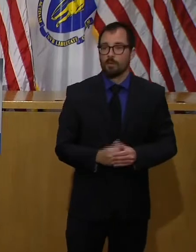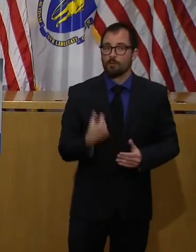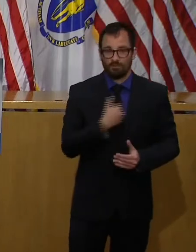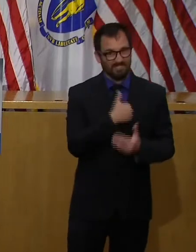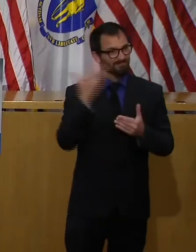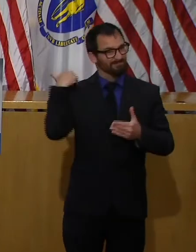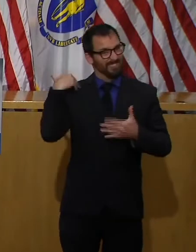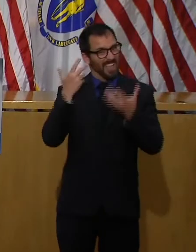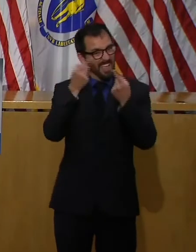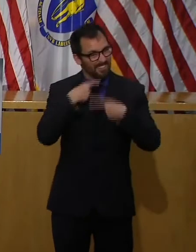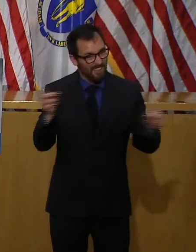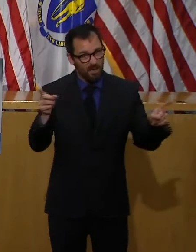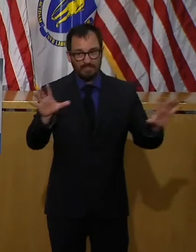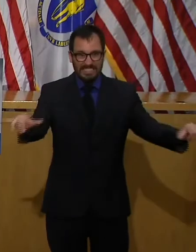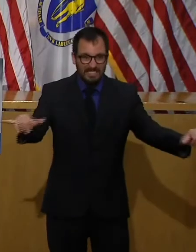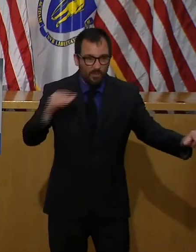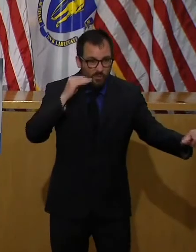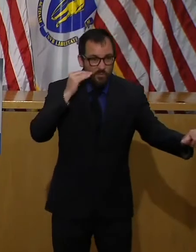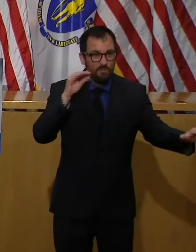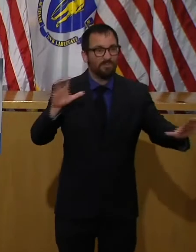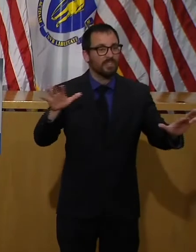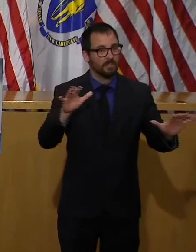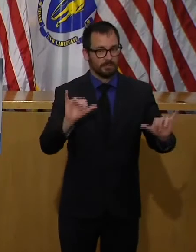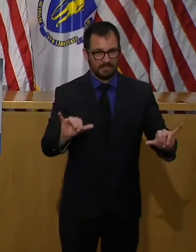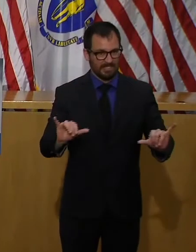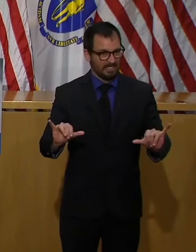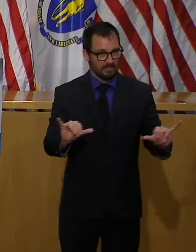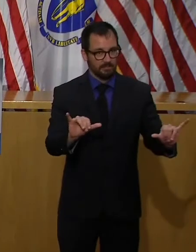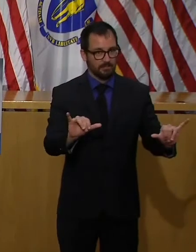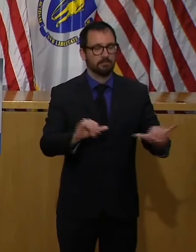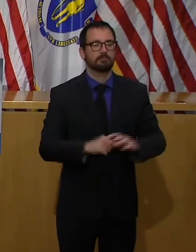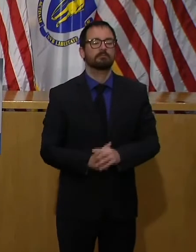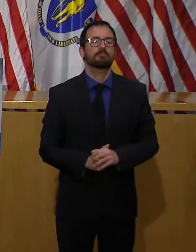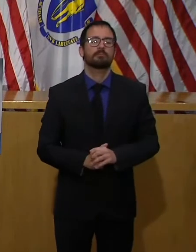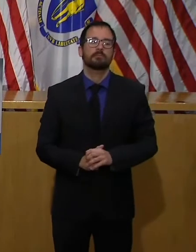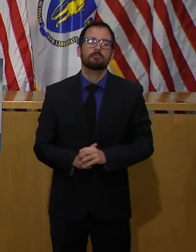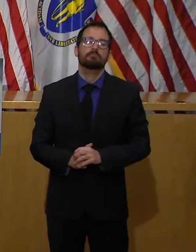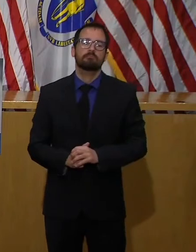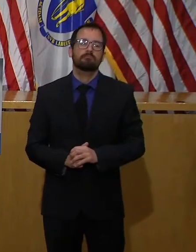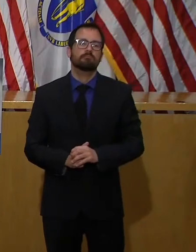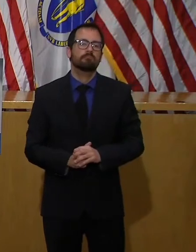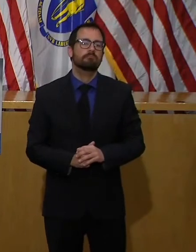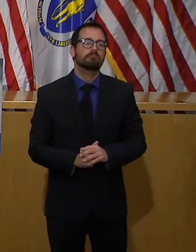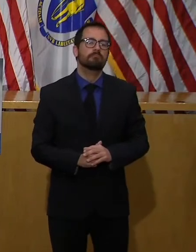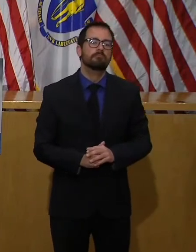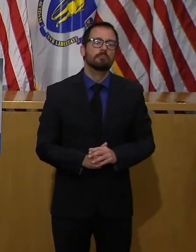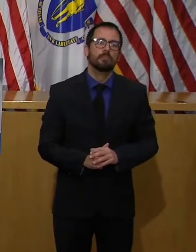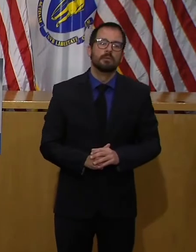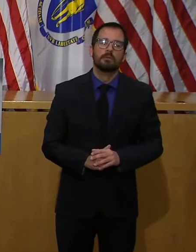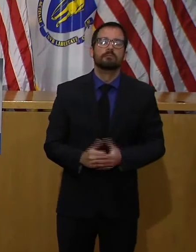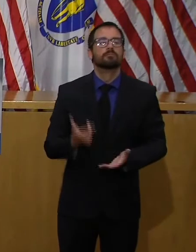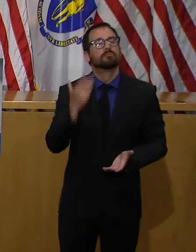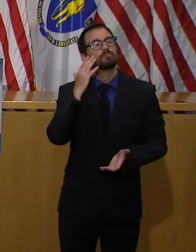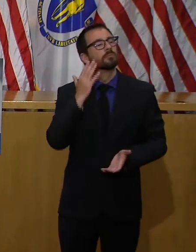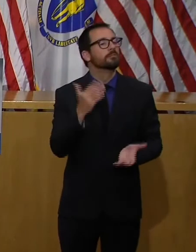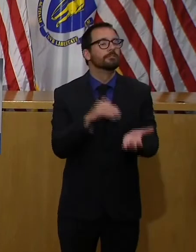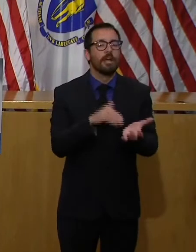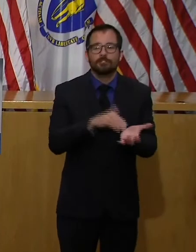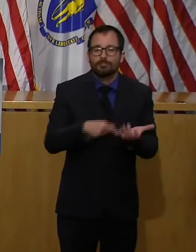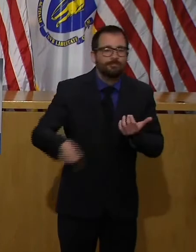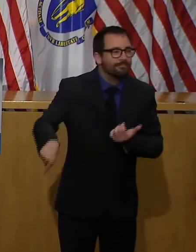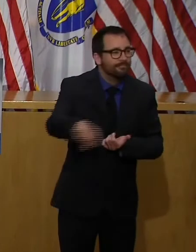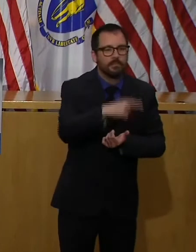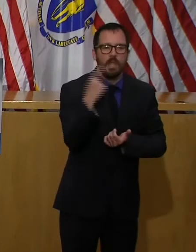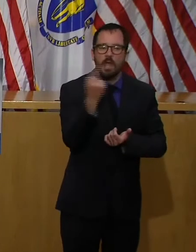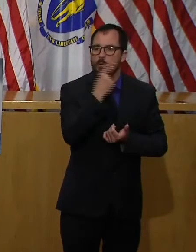an average of 10 close contacts with every case, every person who had COVID-19. That meant that